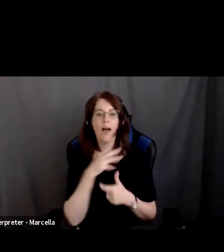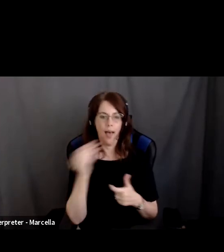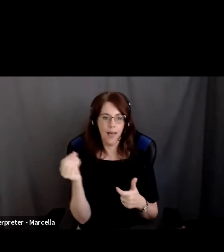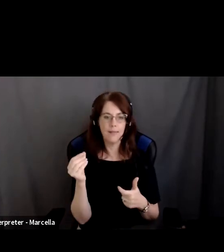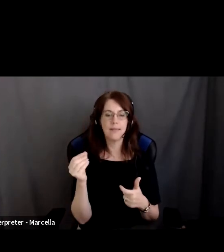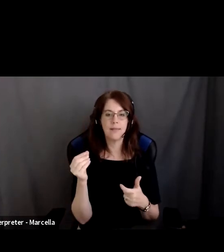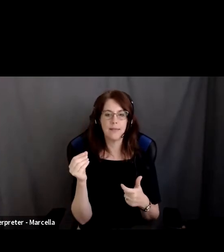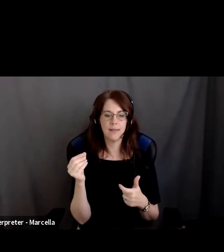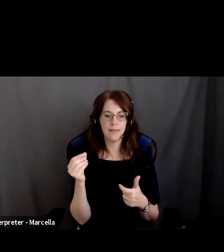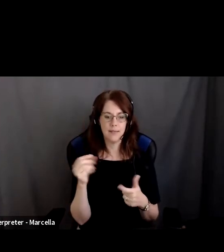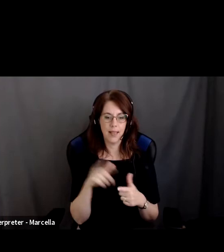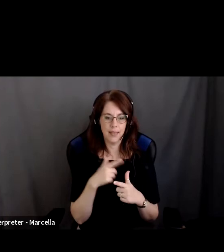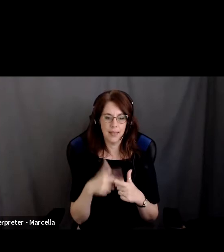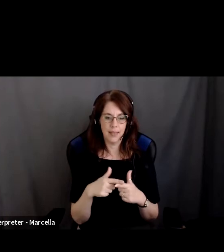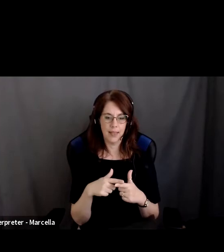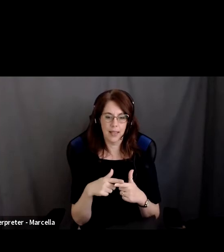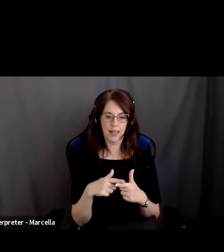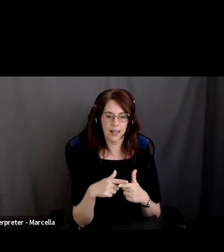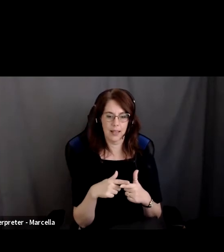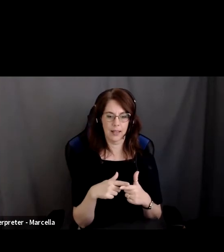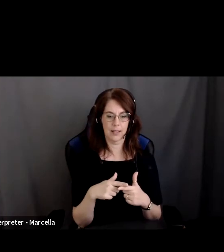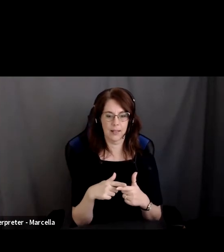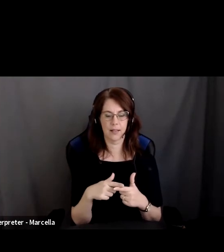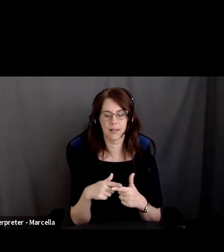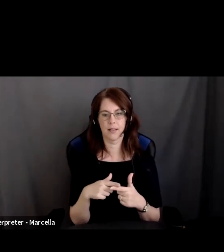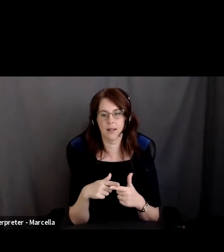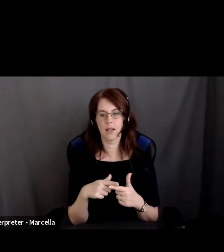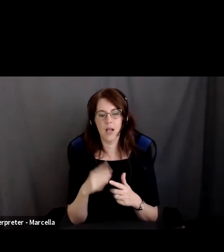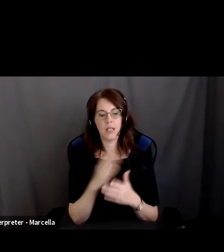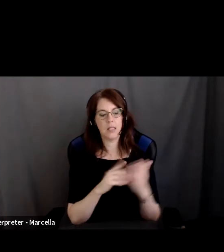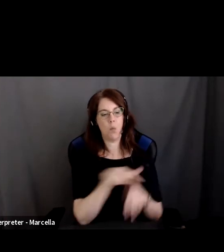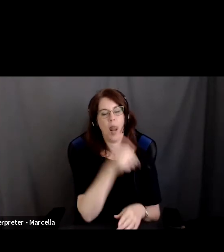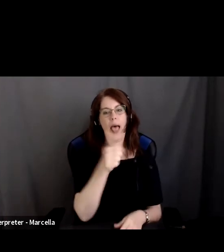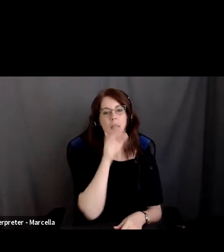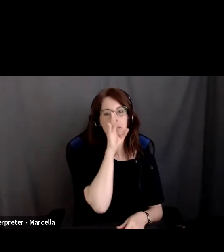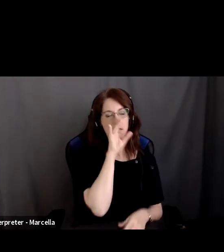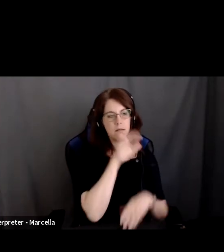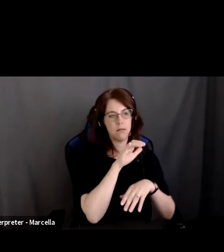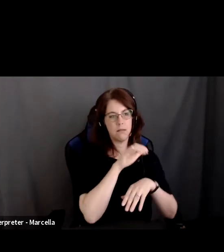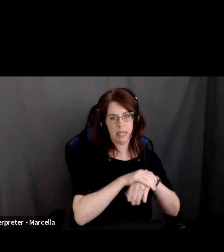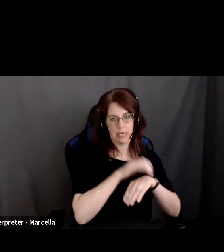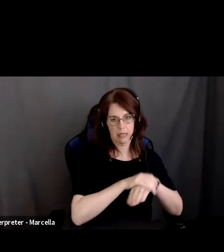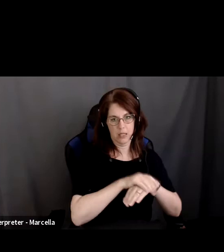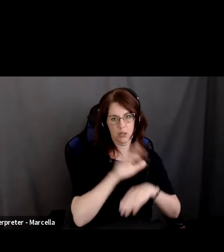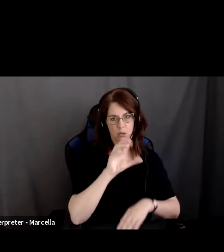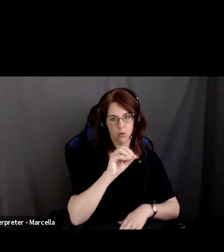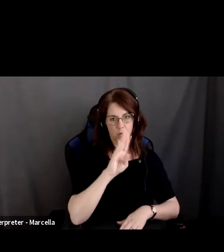and then someone else does the robocall in English. So